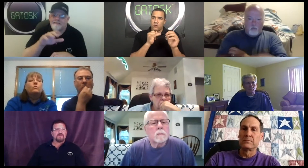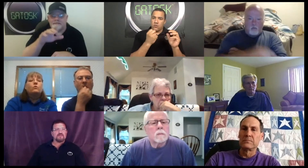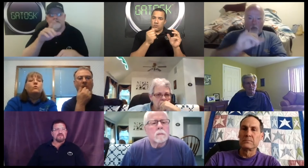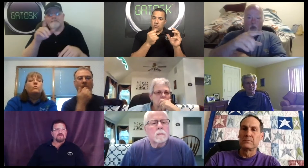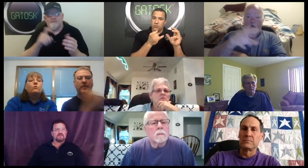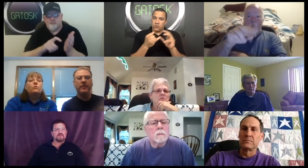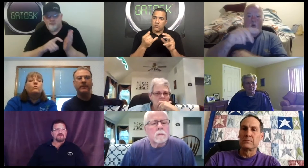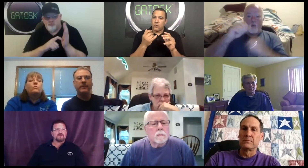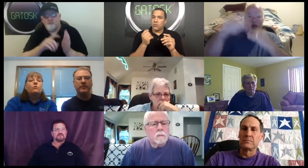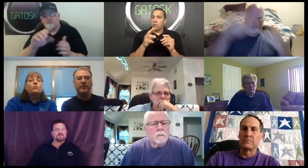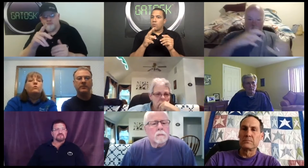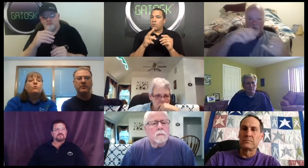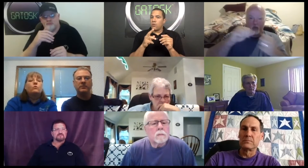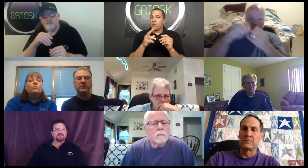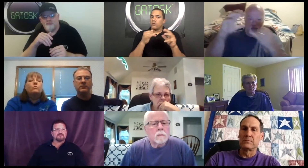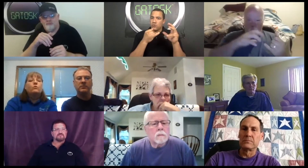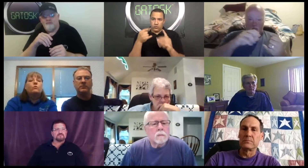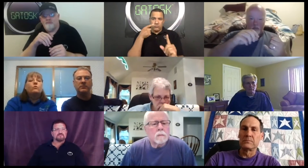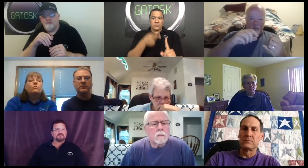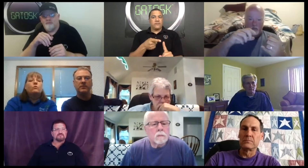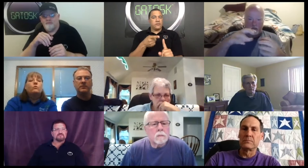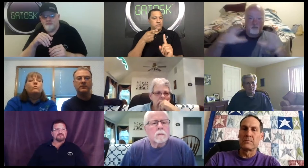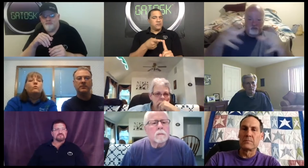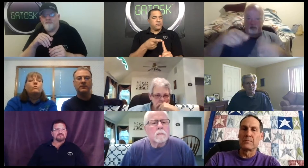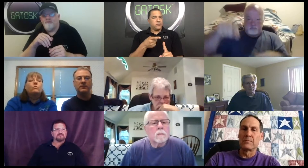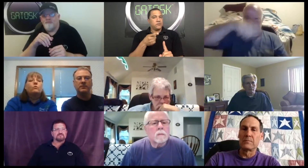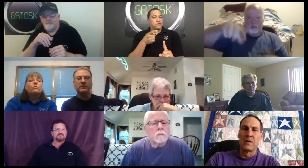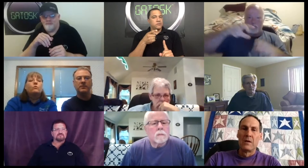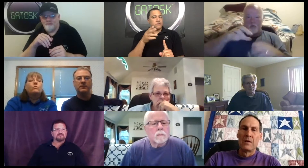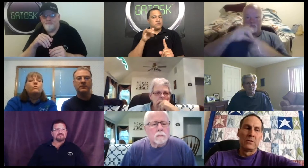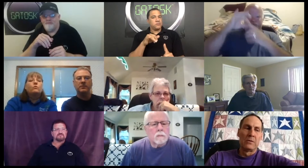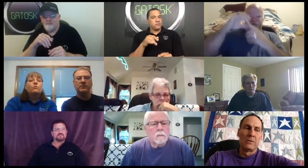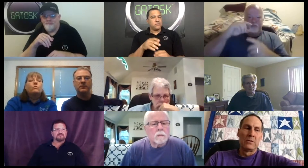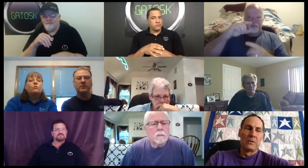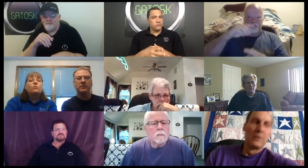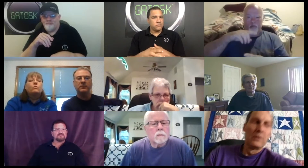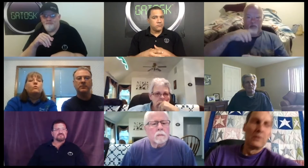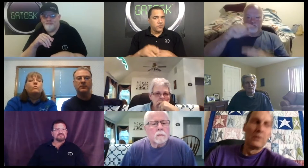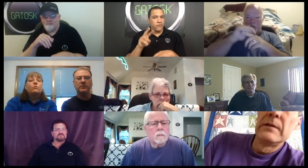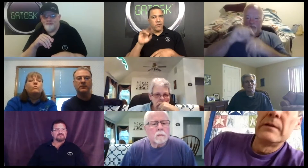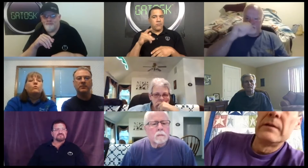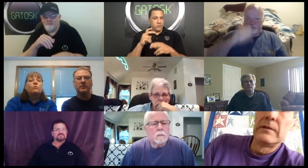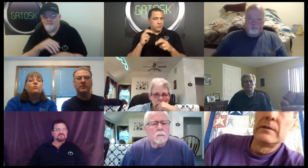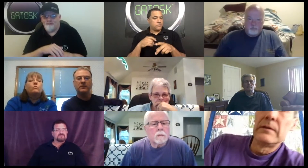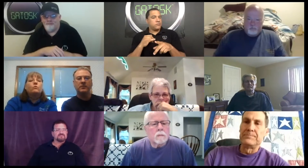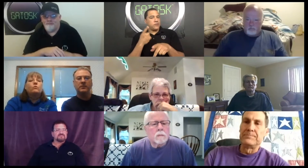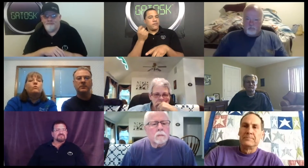you've completed the training with Joshua? Yeah, with Joshua, and we had a group of us. We had specialized